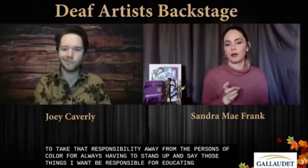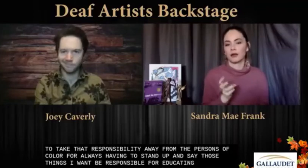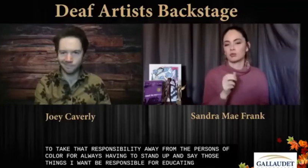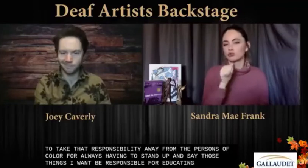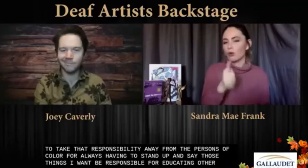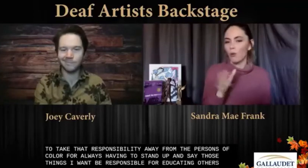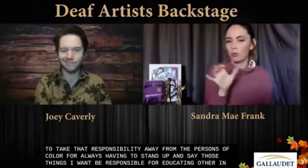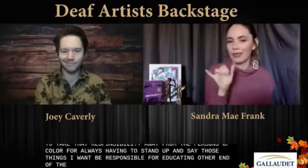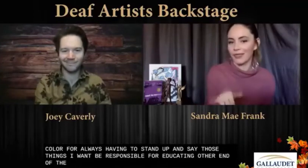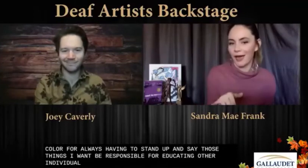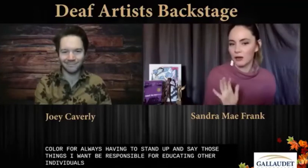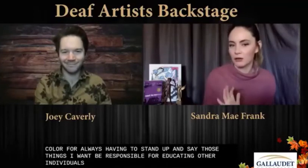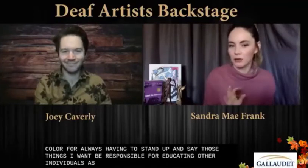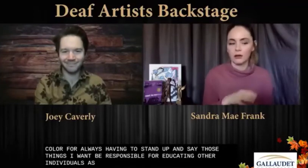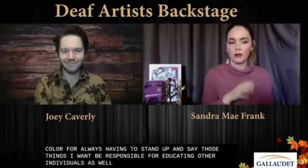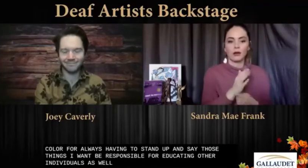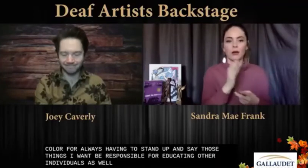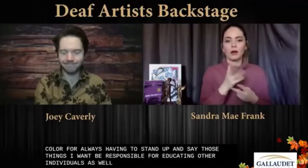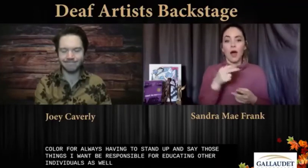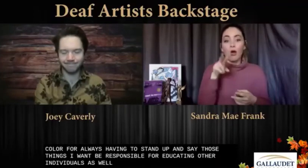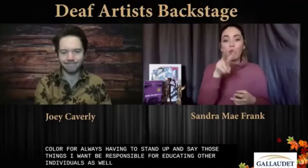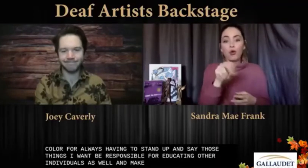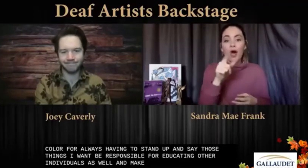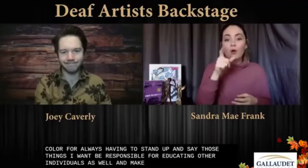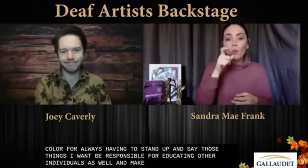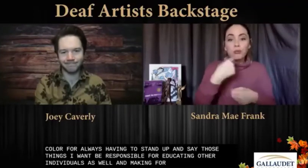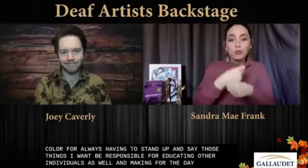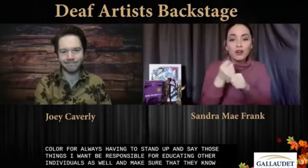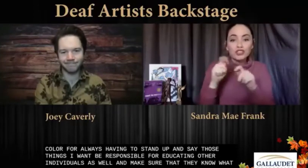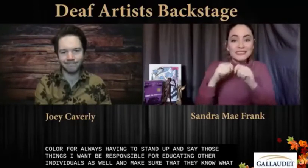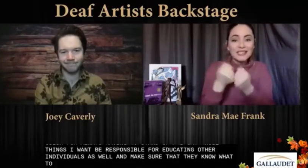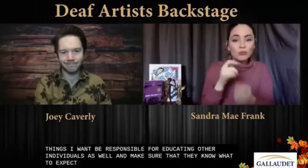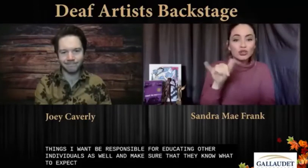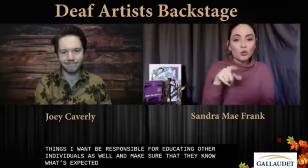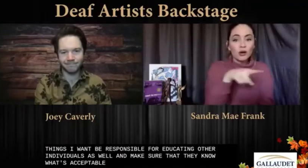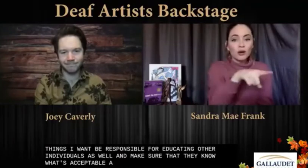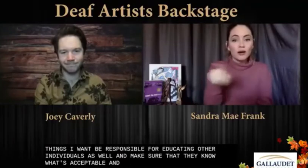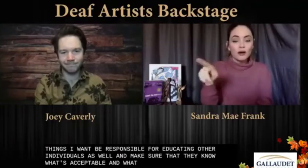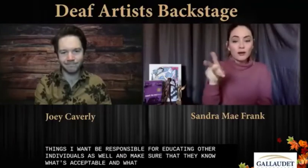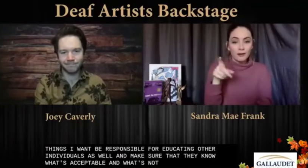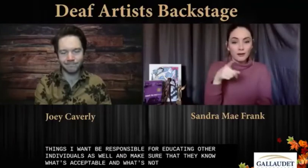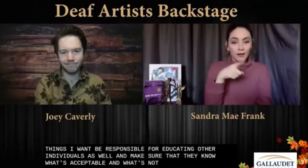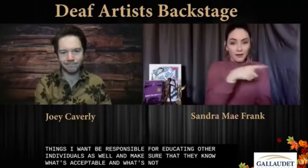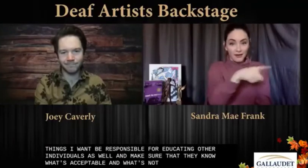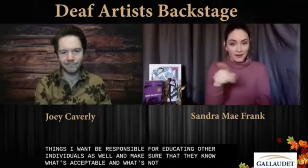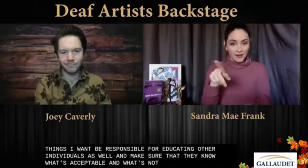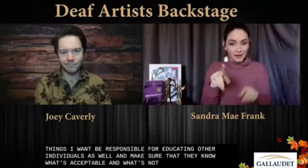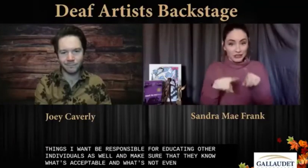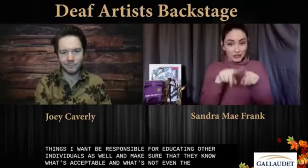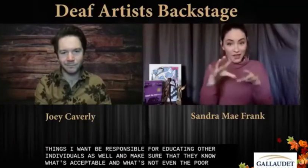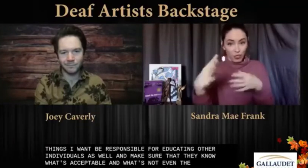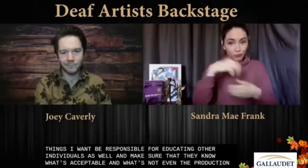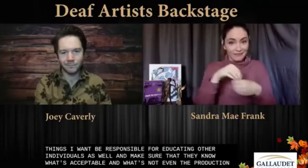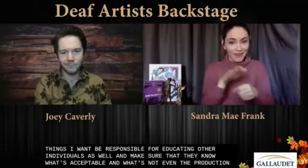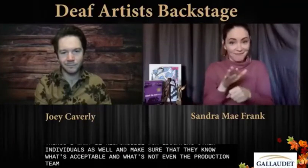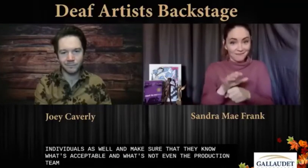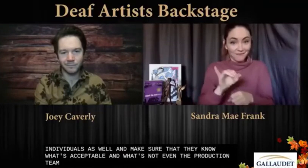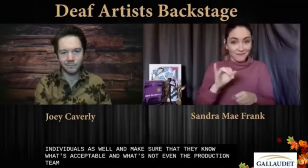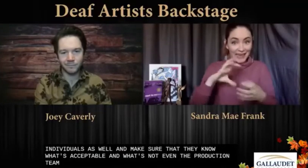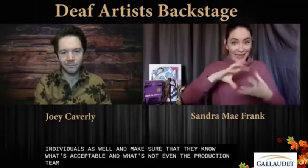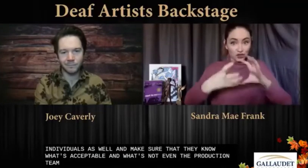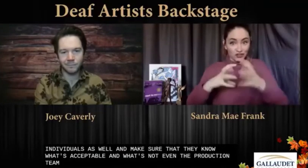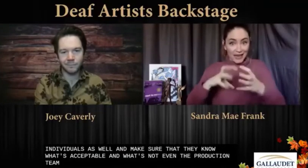other individuals as well and making sure that they know what's acceptable and what's not even the production team